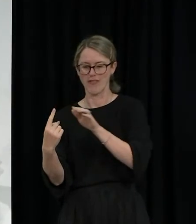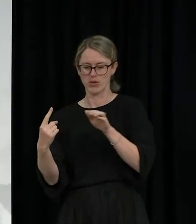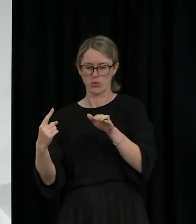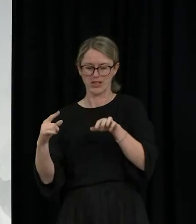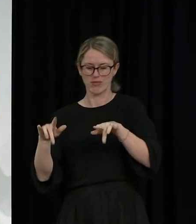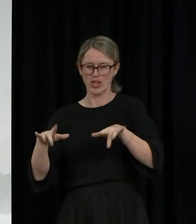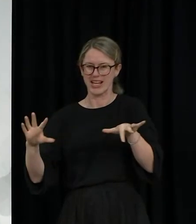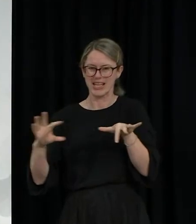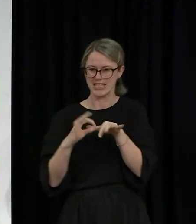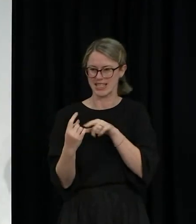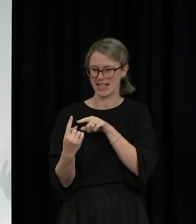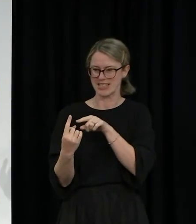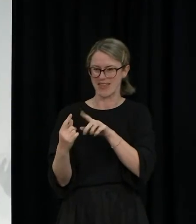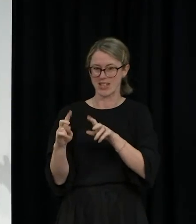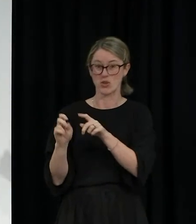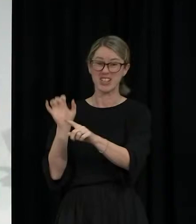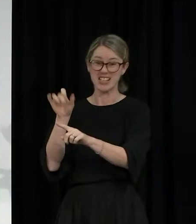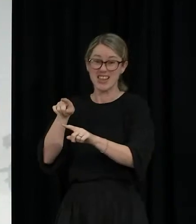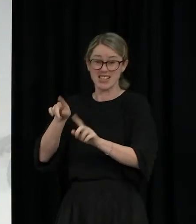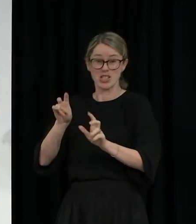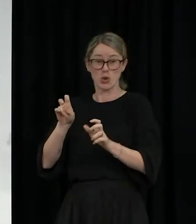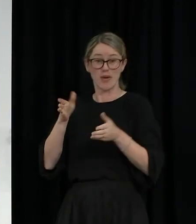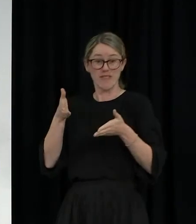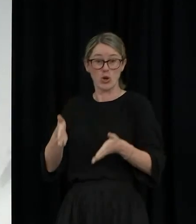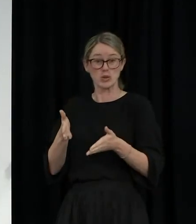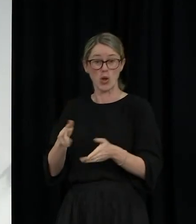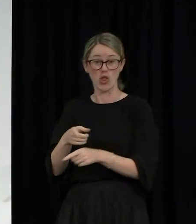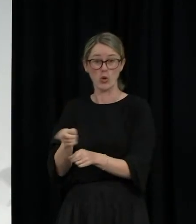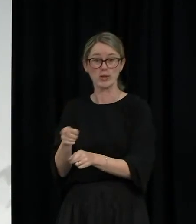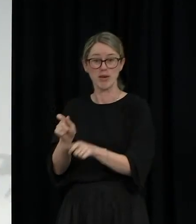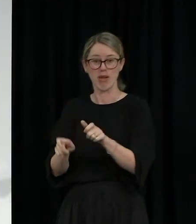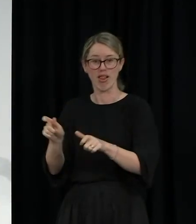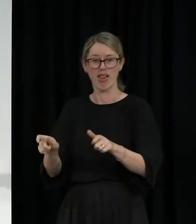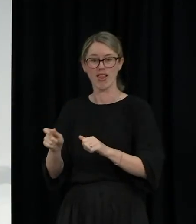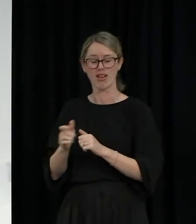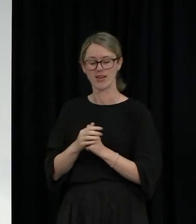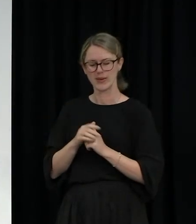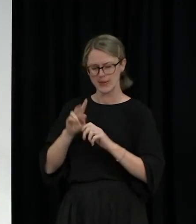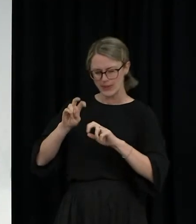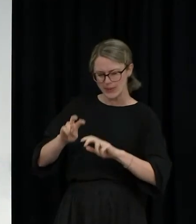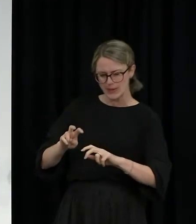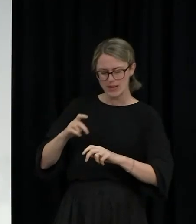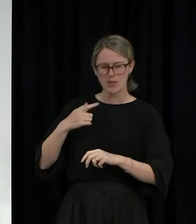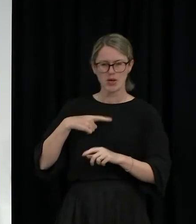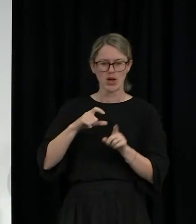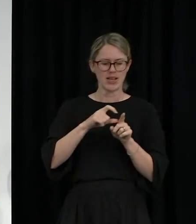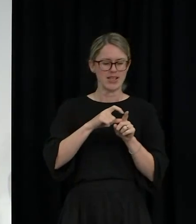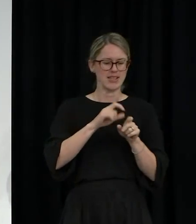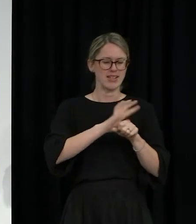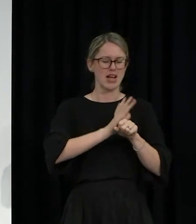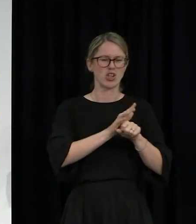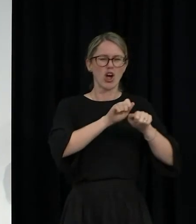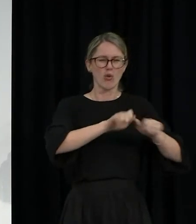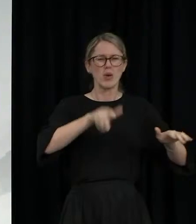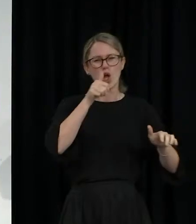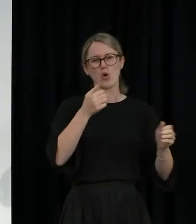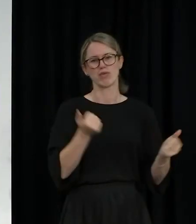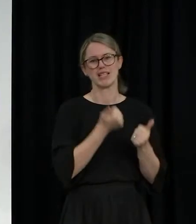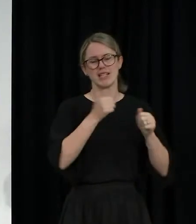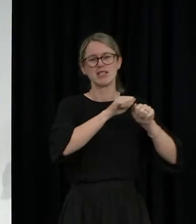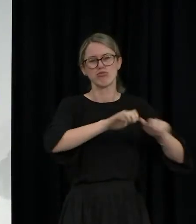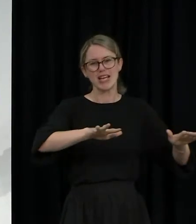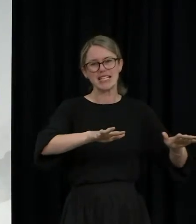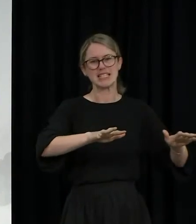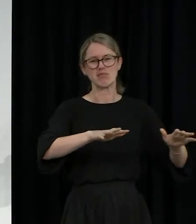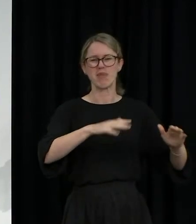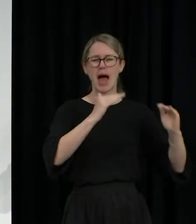sticking point, but it is the issue that we're now focused on. As I said in my earlier comments, with Delta, the total number of cases is what it